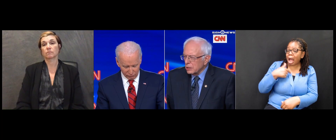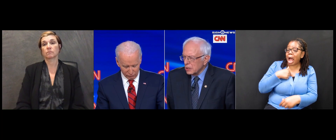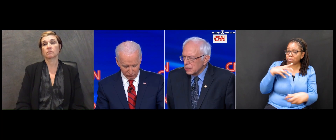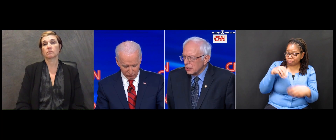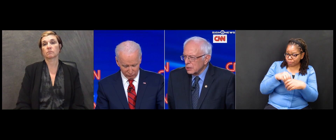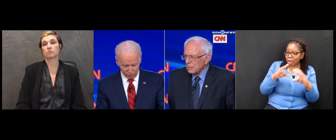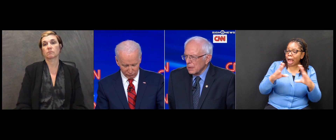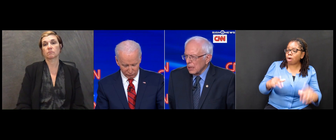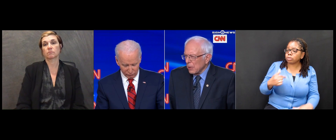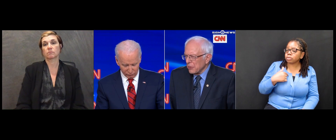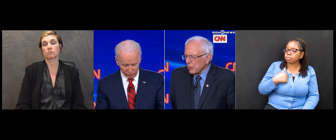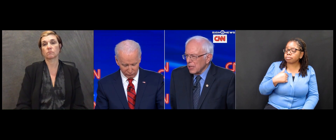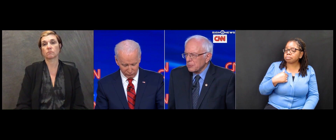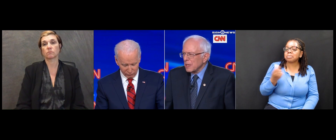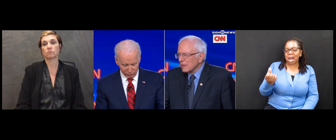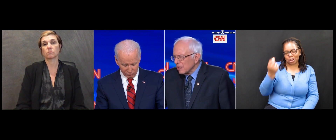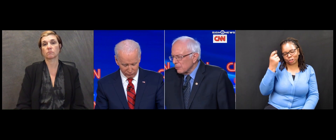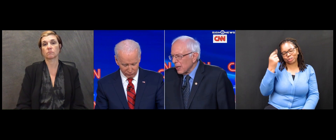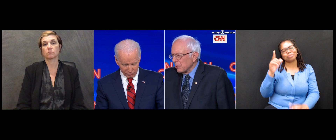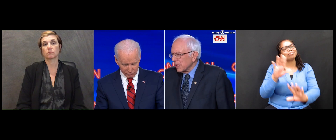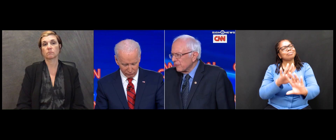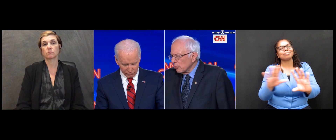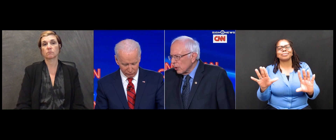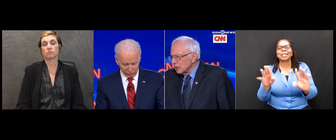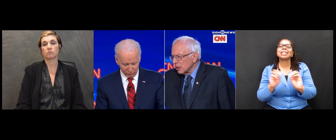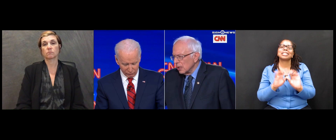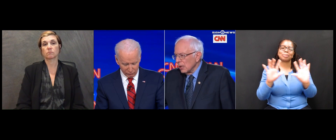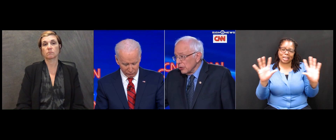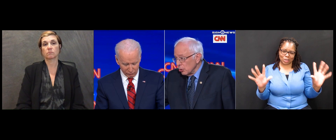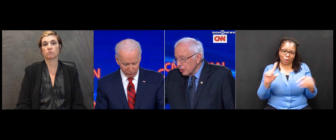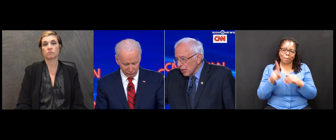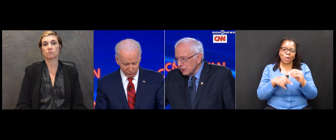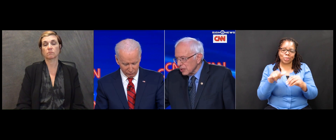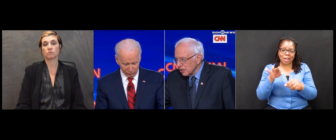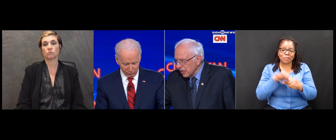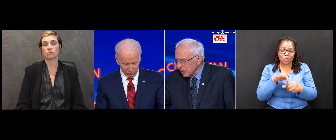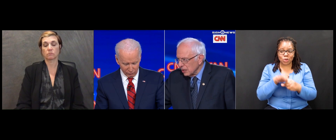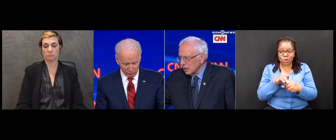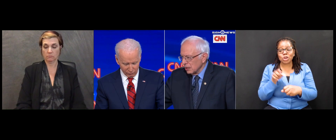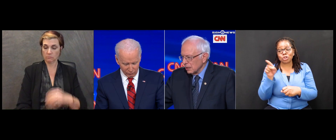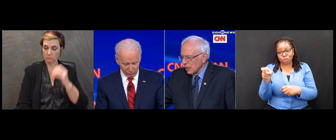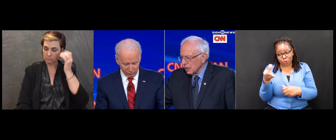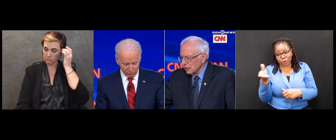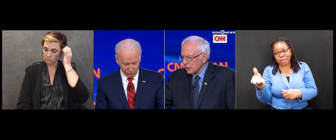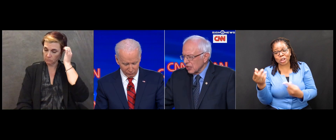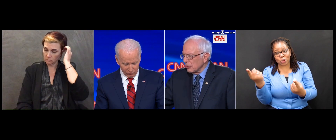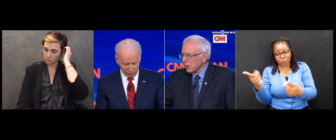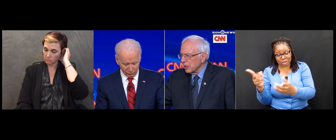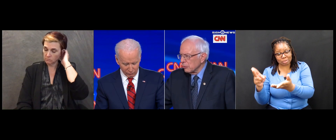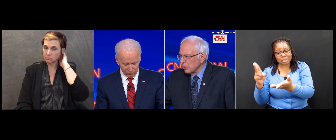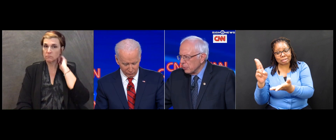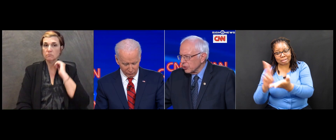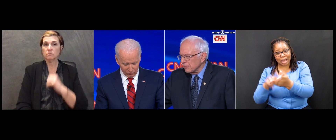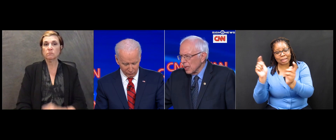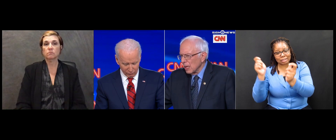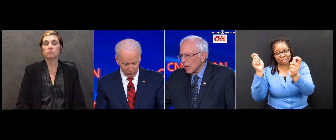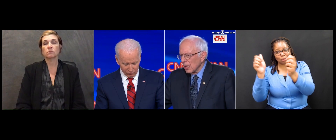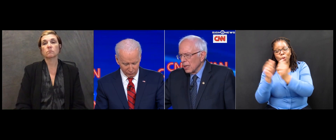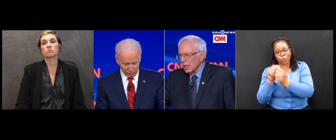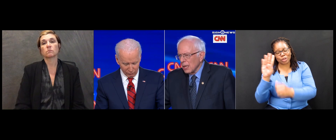I understood. And by the way, let's be clear about what that vote was. And you were there at the signing ceremony with